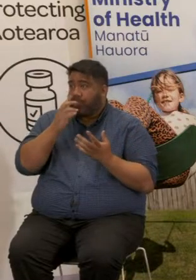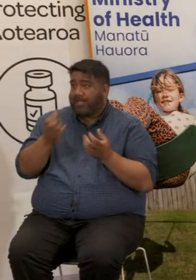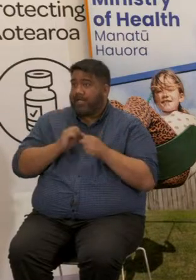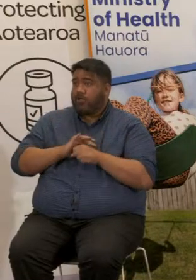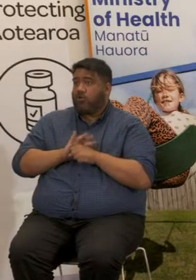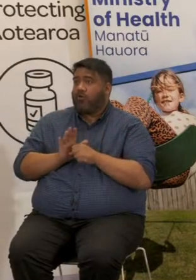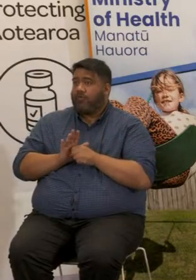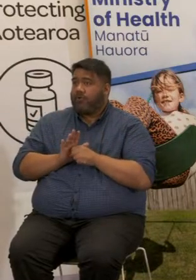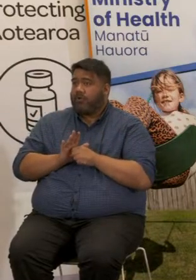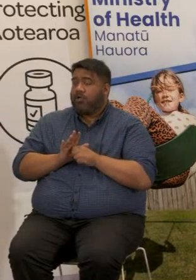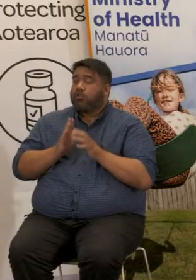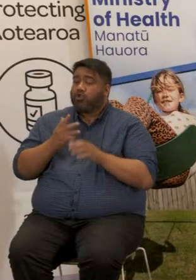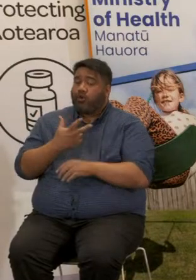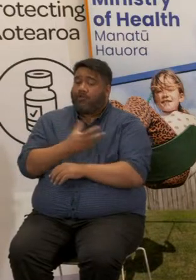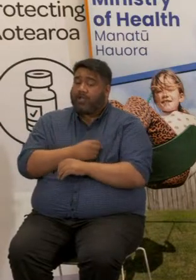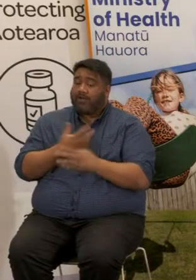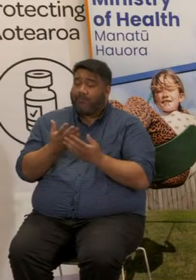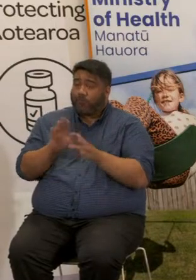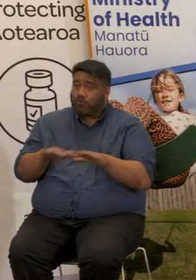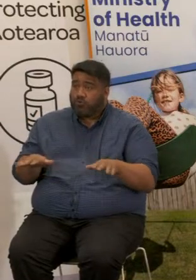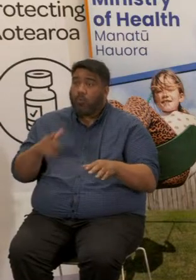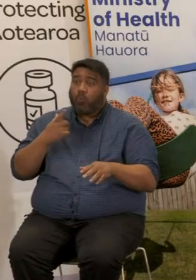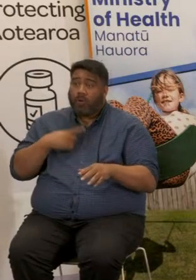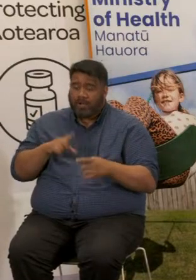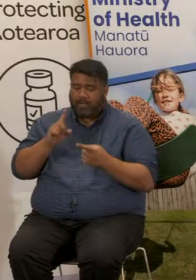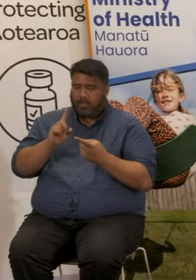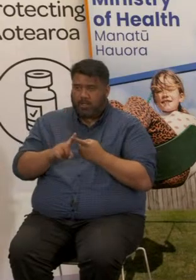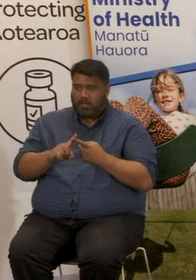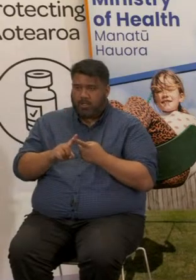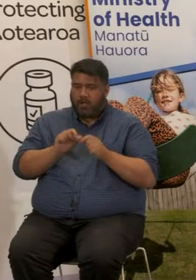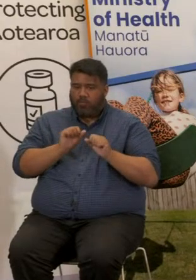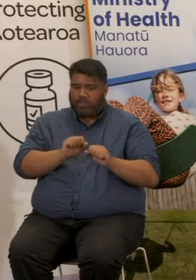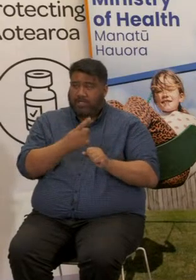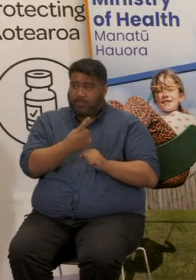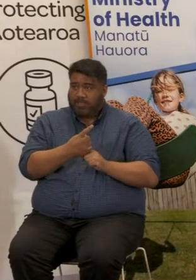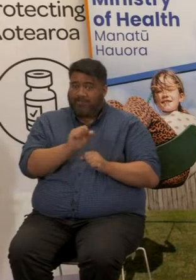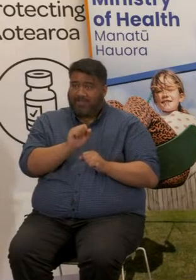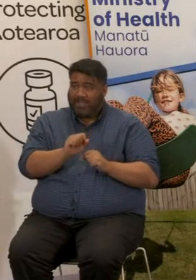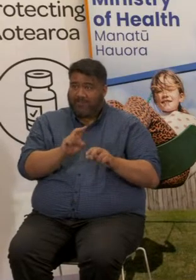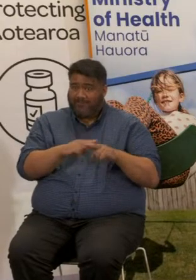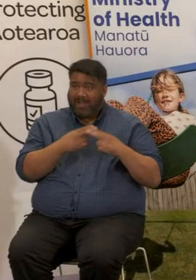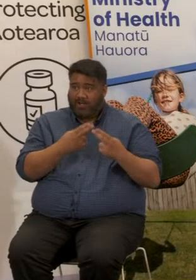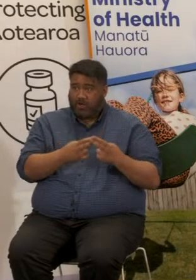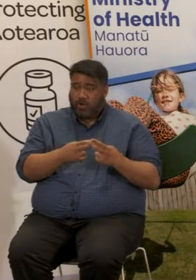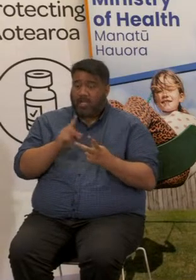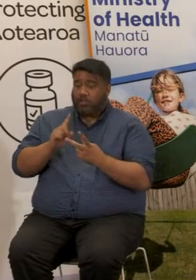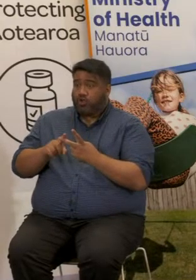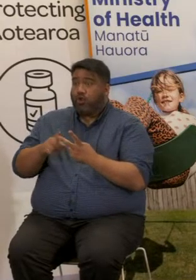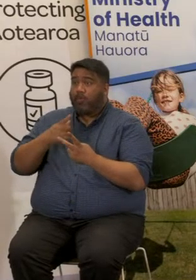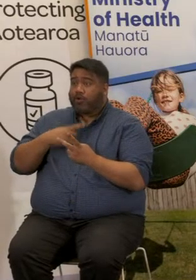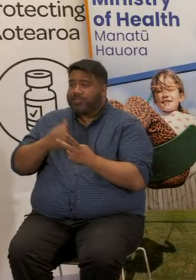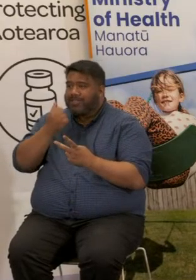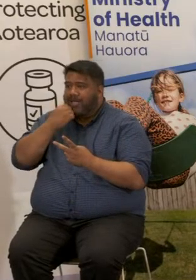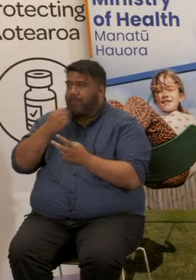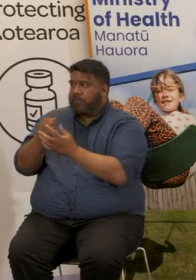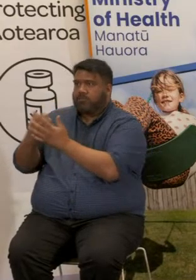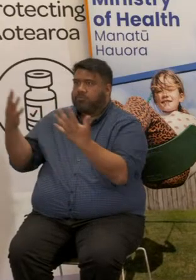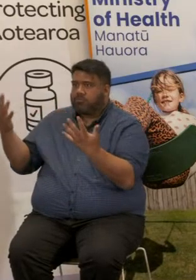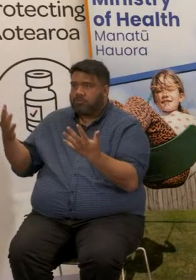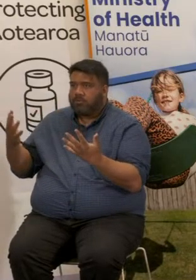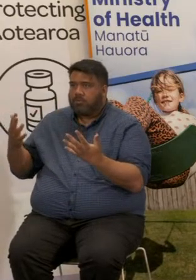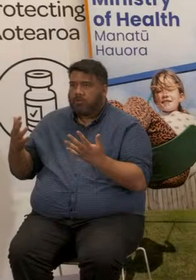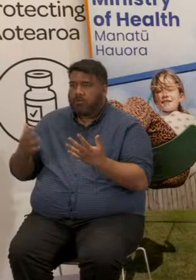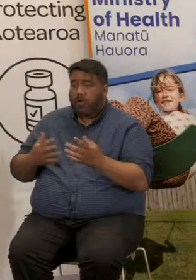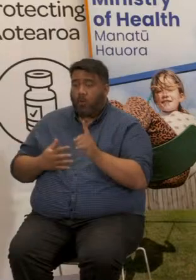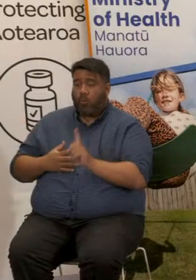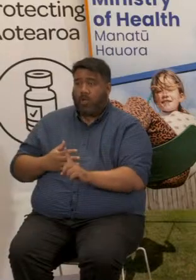for considering children vaccination. One is to protect their whānau, but the other is because the numbers game will be big. So even though any one